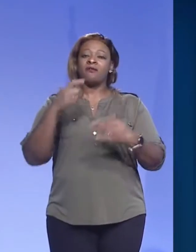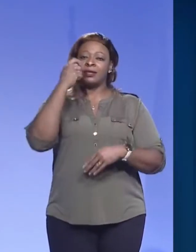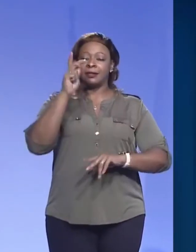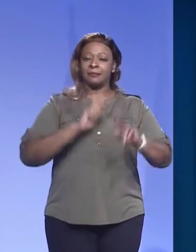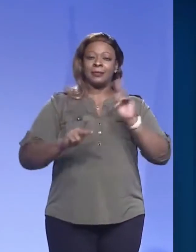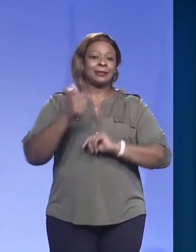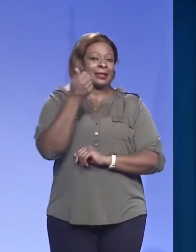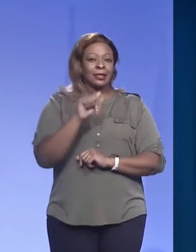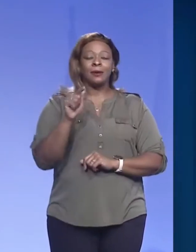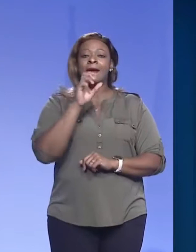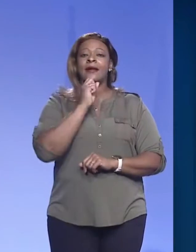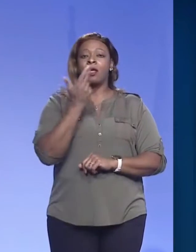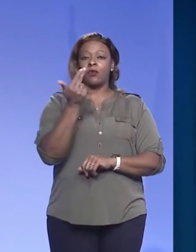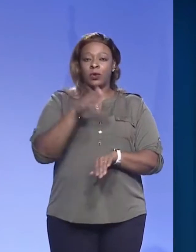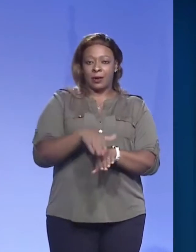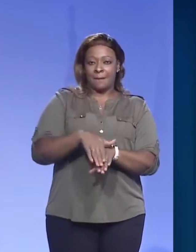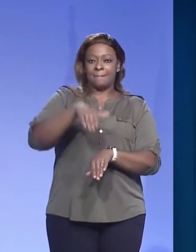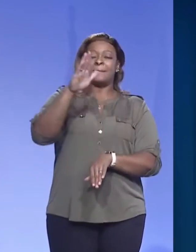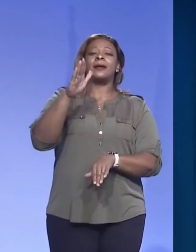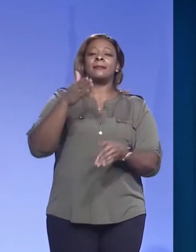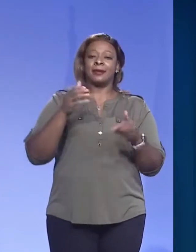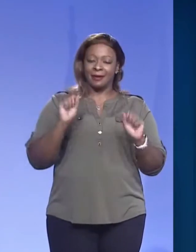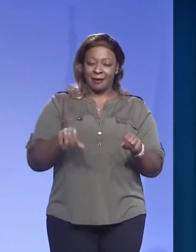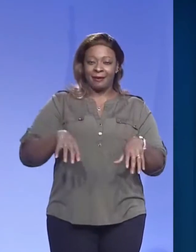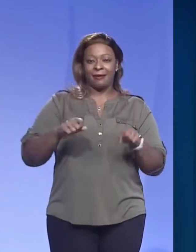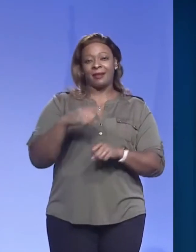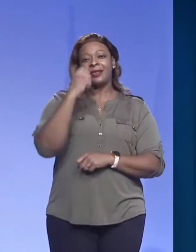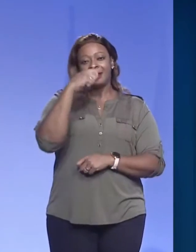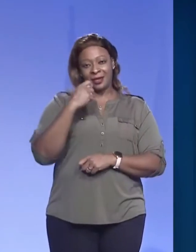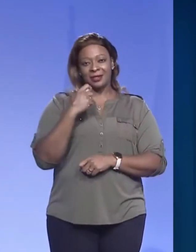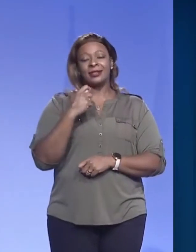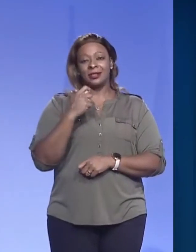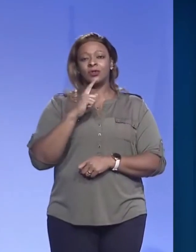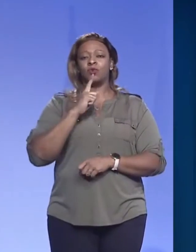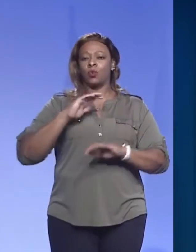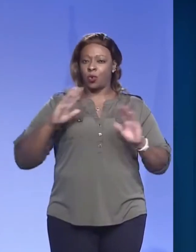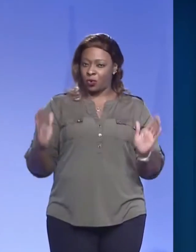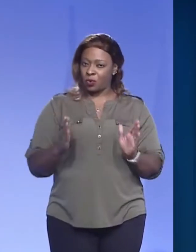people, anyone 13 years of age and older. And so we certainly would